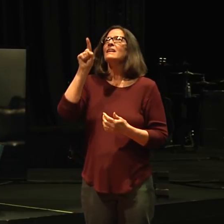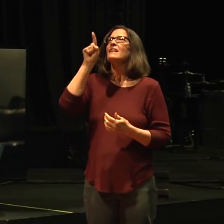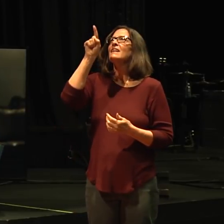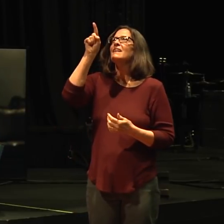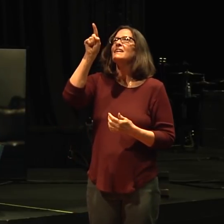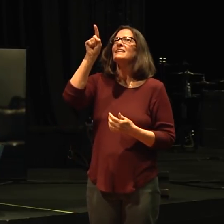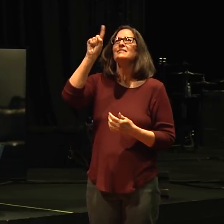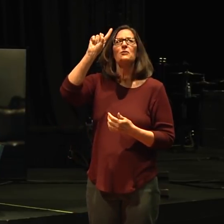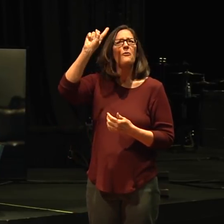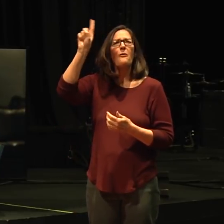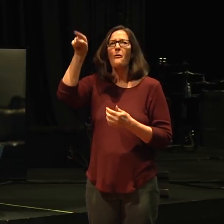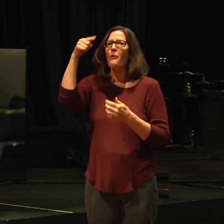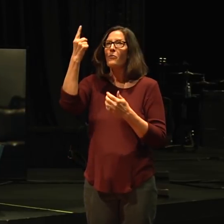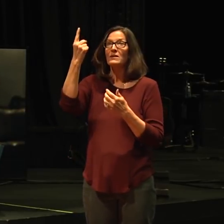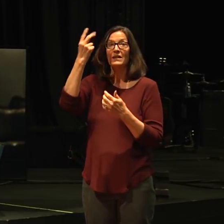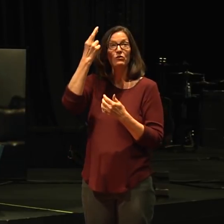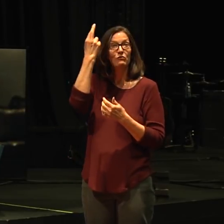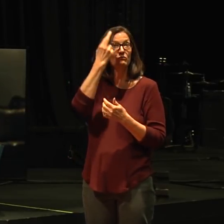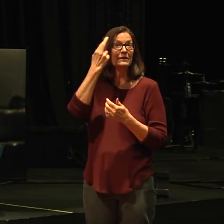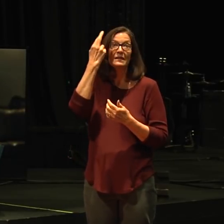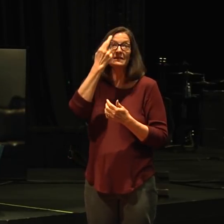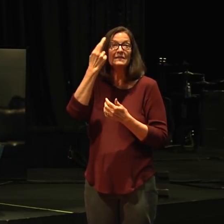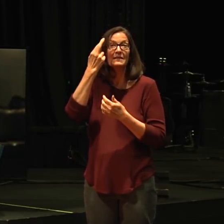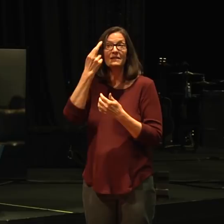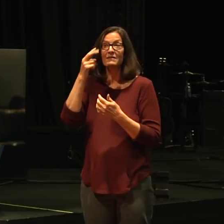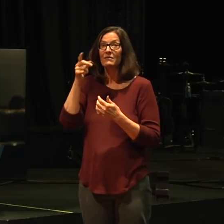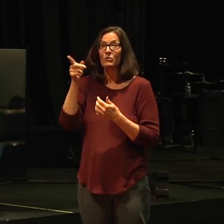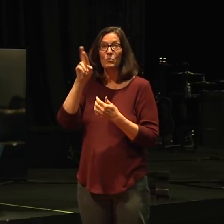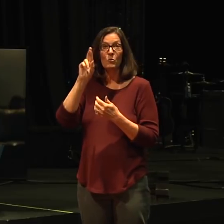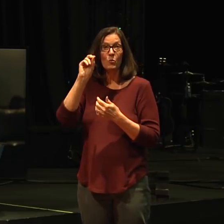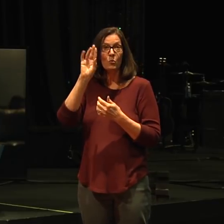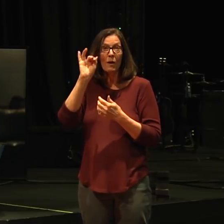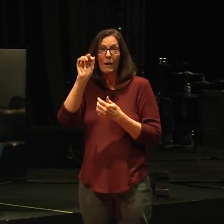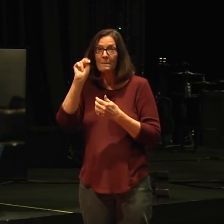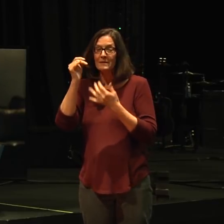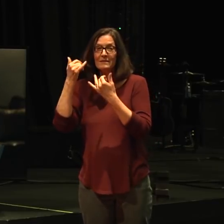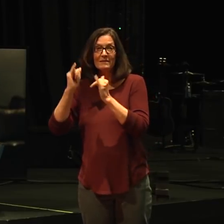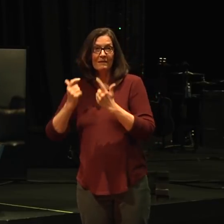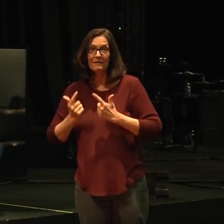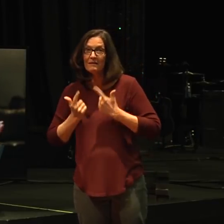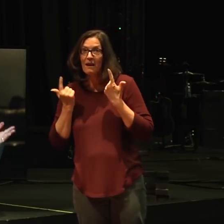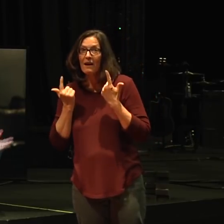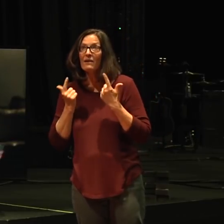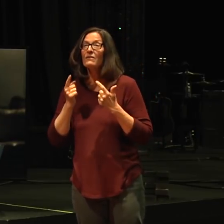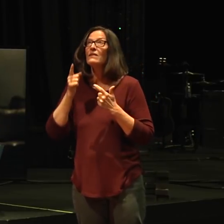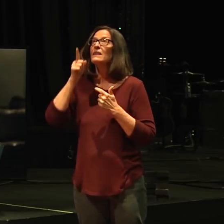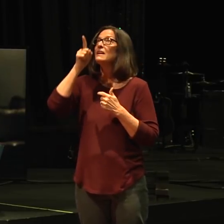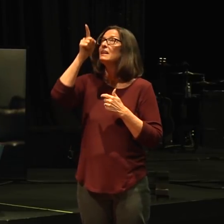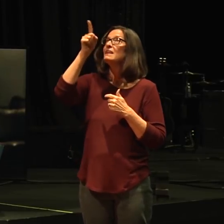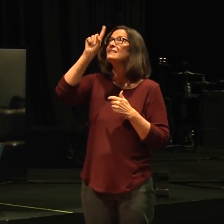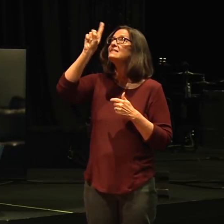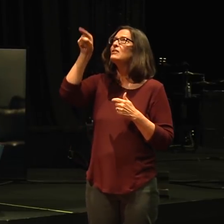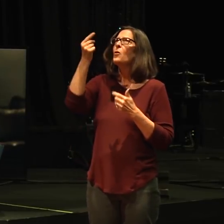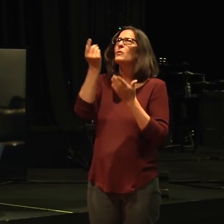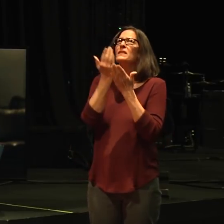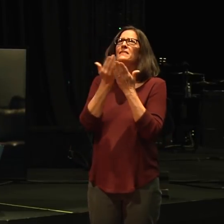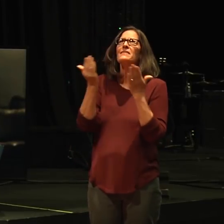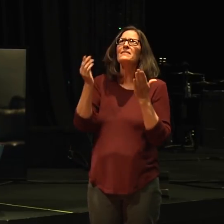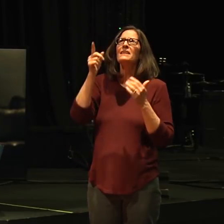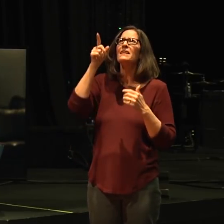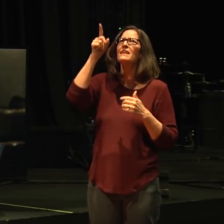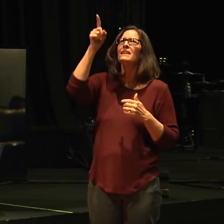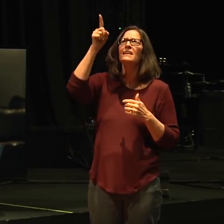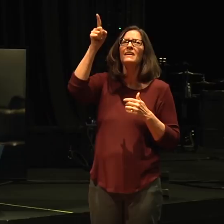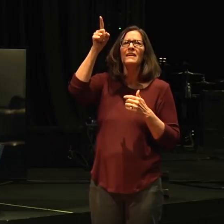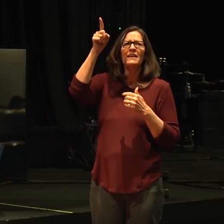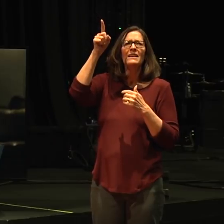the only explanation that Robin could give you that she's still alive. He's the only thing that I could ever point to explain why I